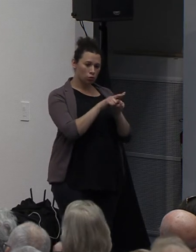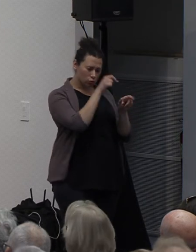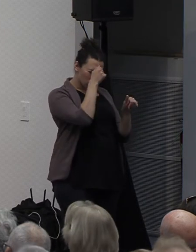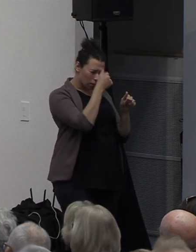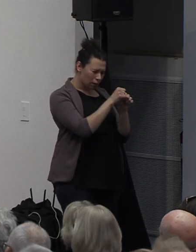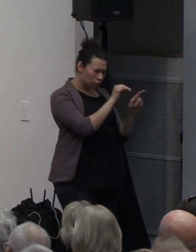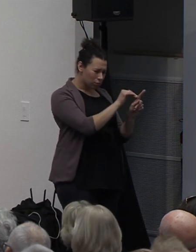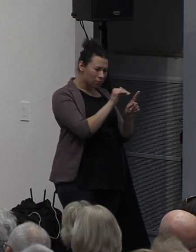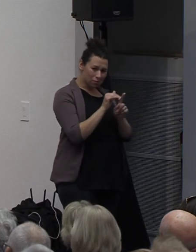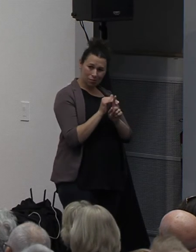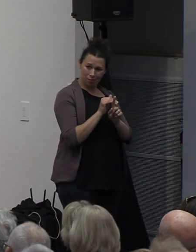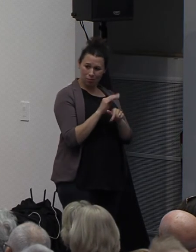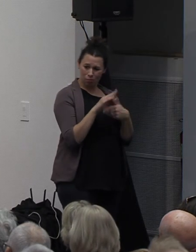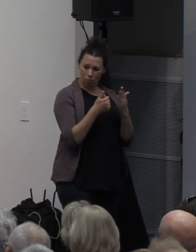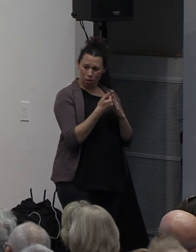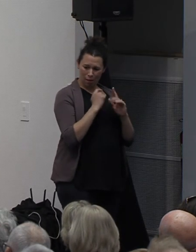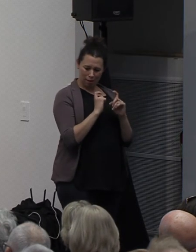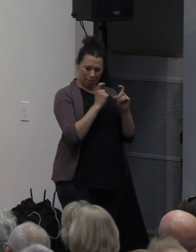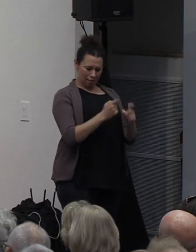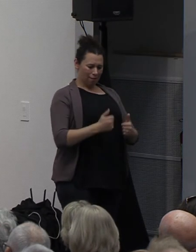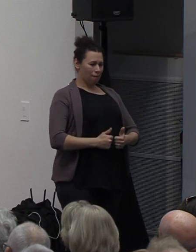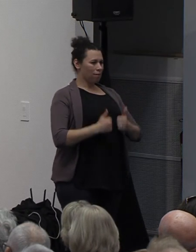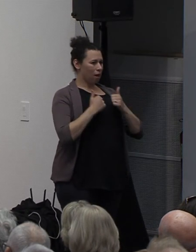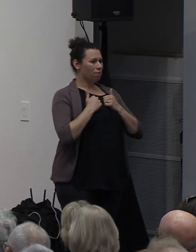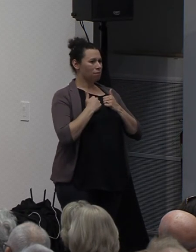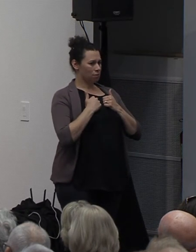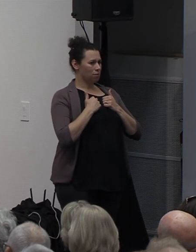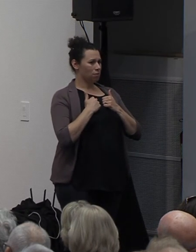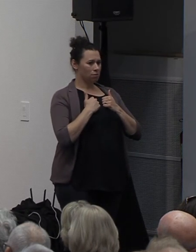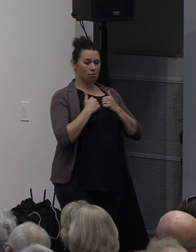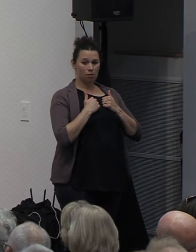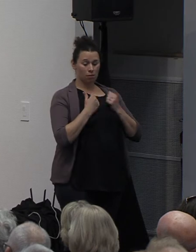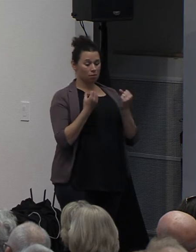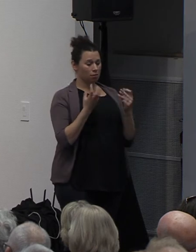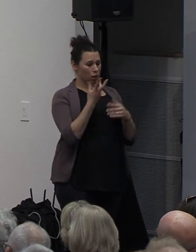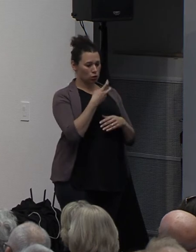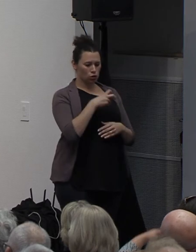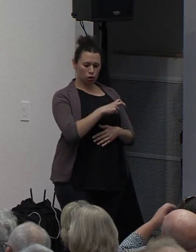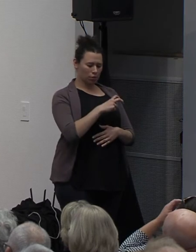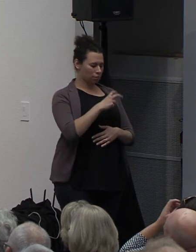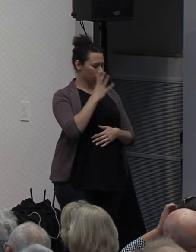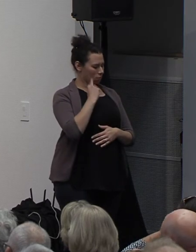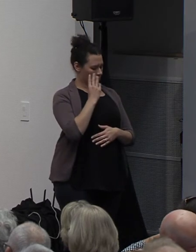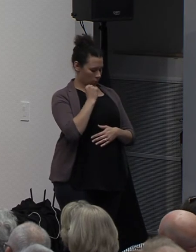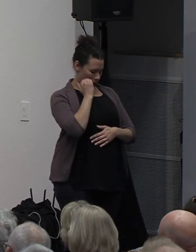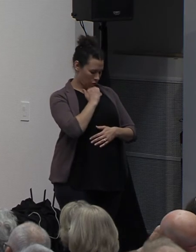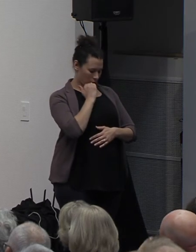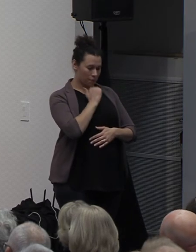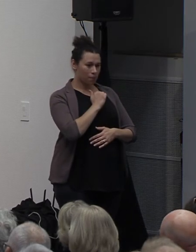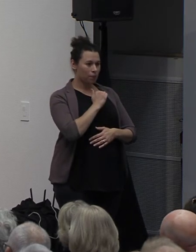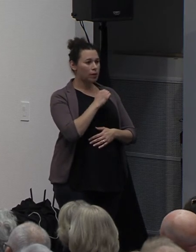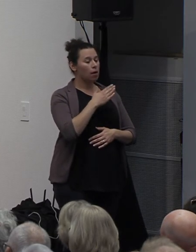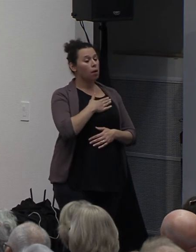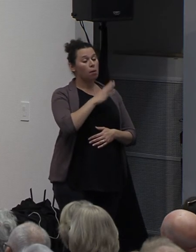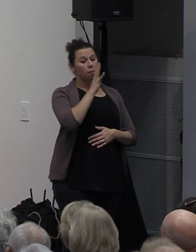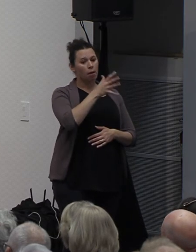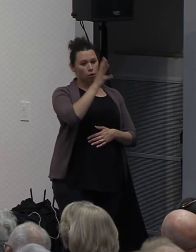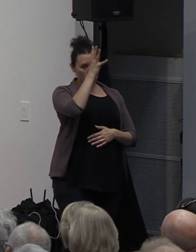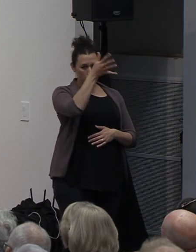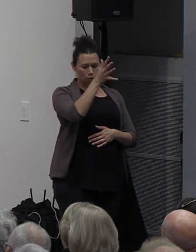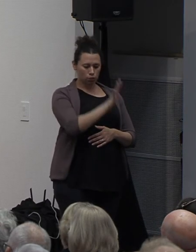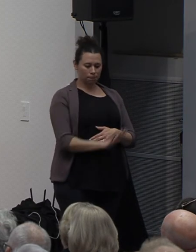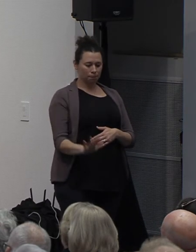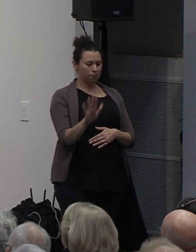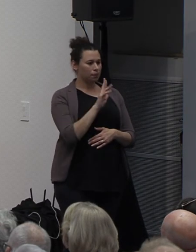different journeys we all take to survive another day. My grandparents were of bar mitzvah age, about